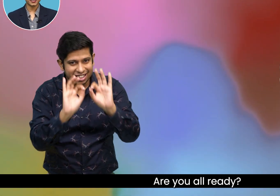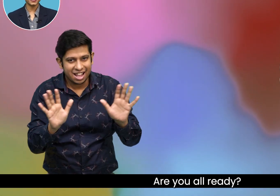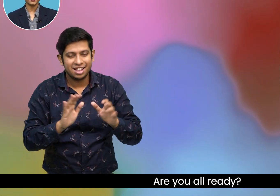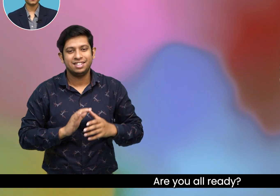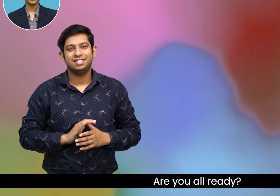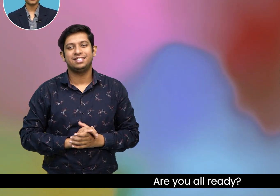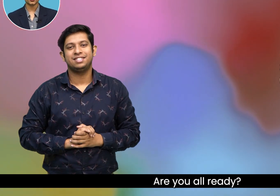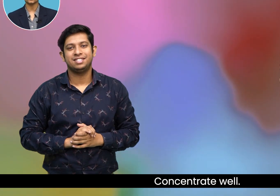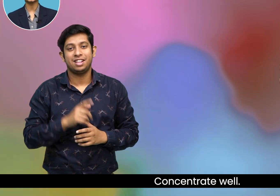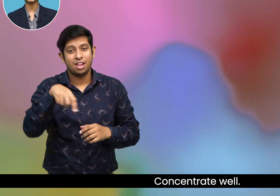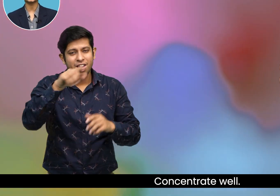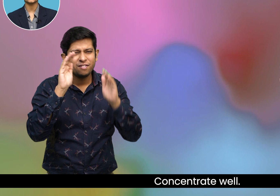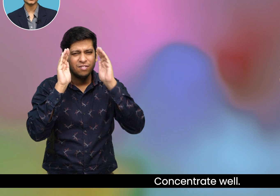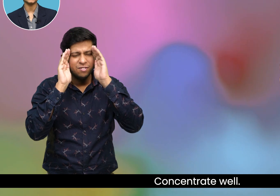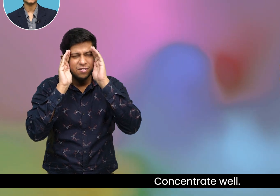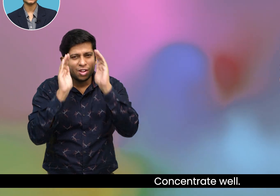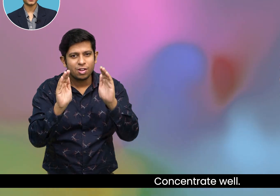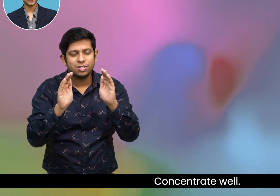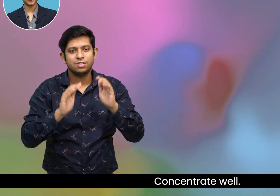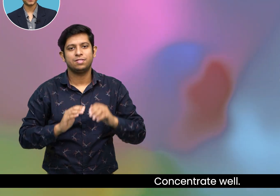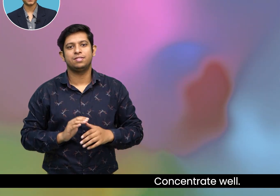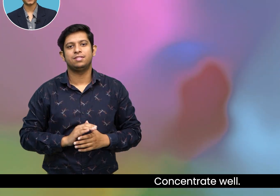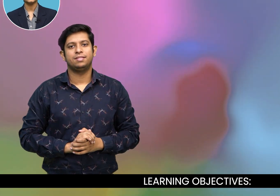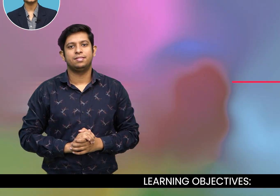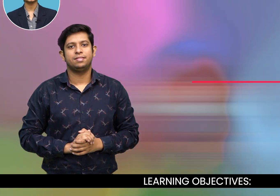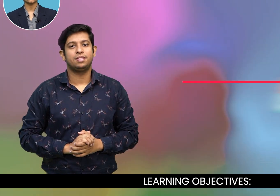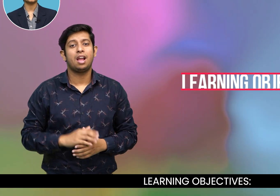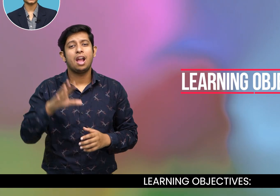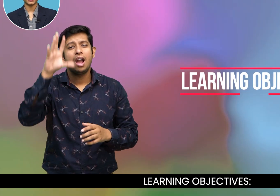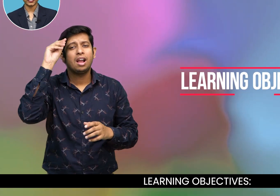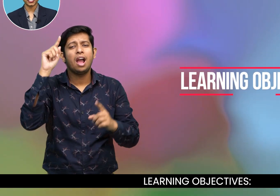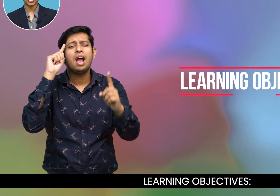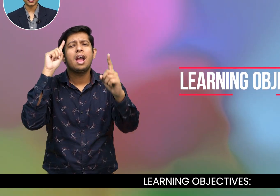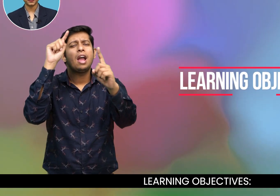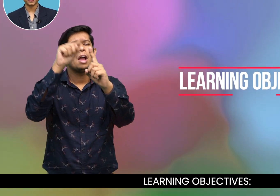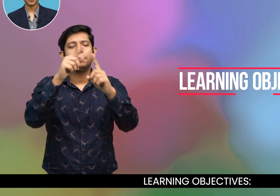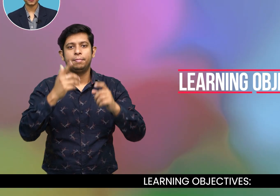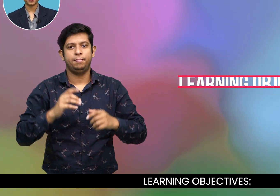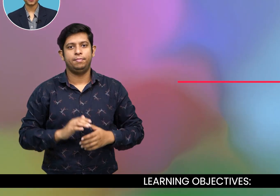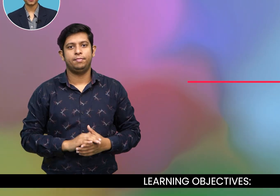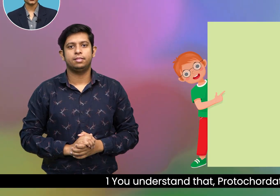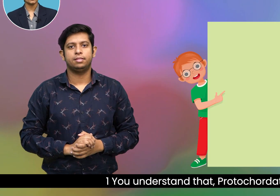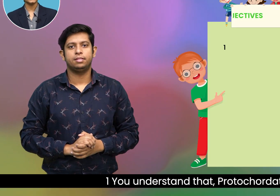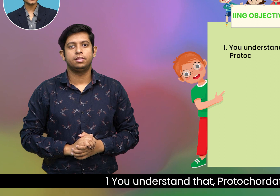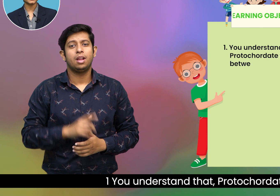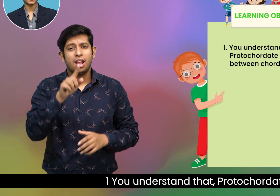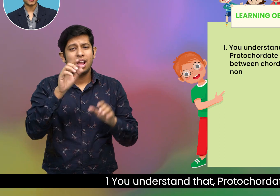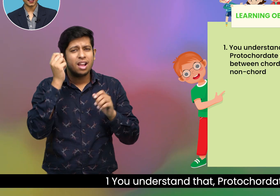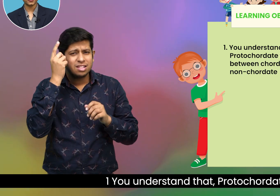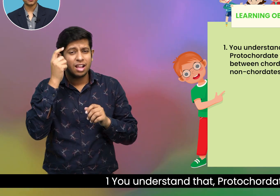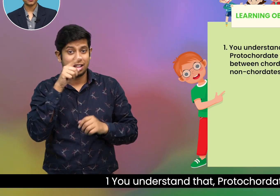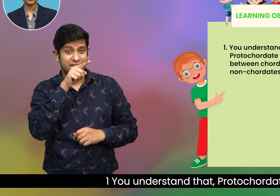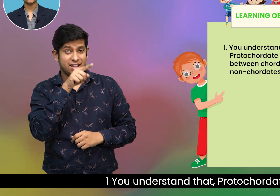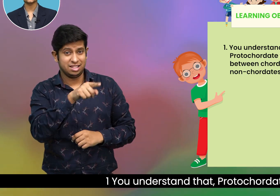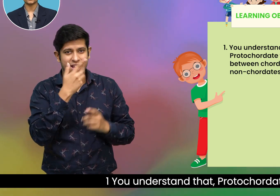you all ready? Concentrate well. Learning objectives. You understand